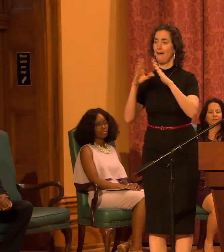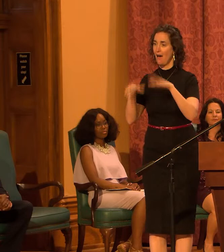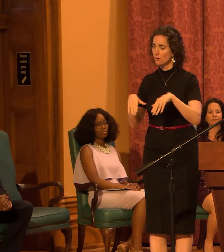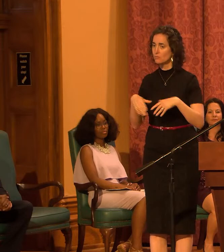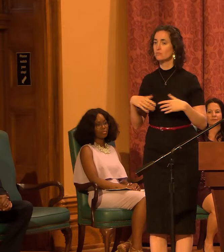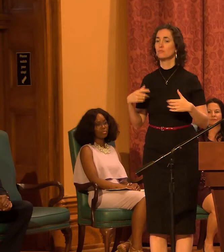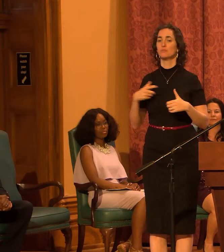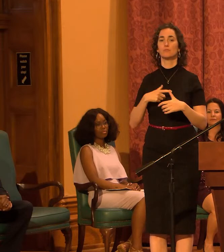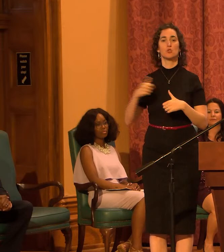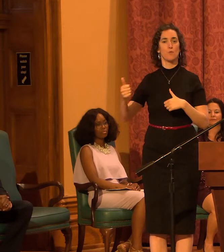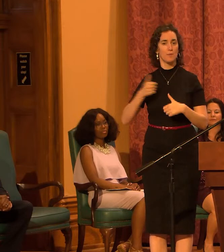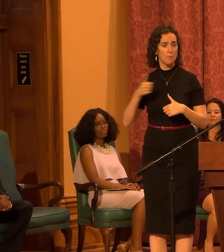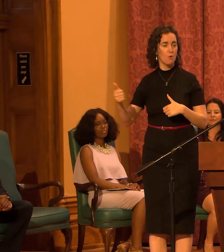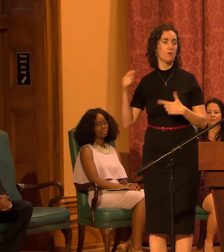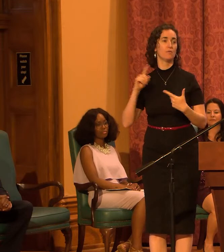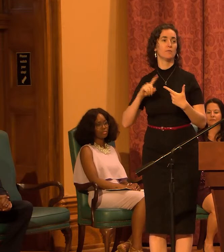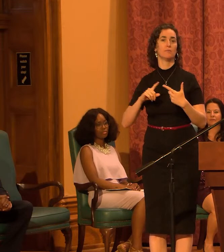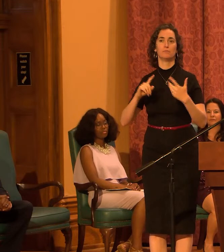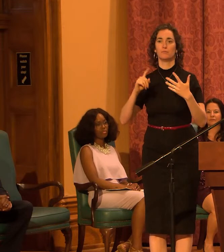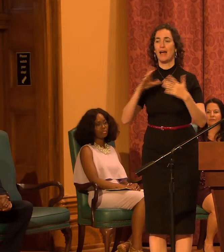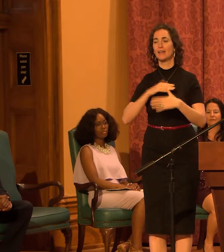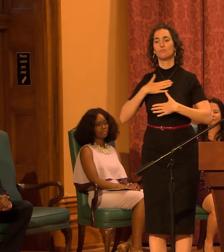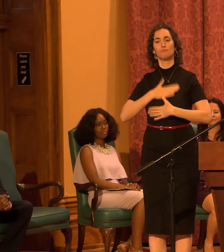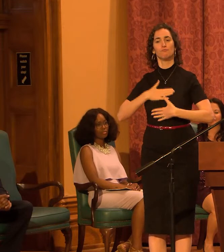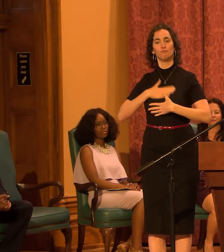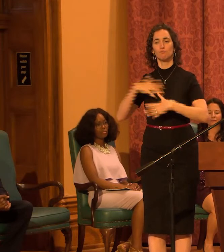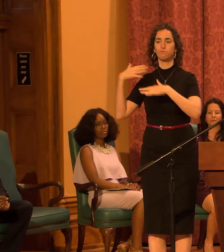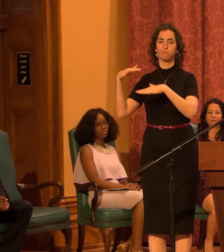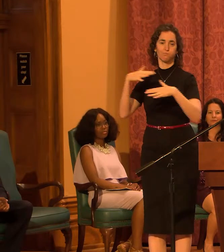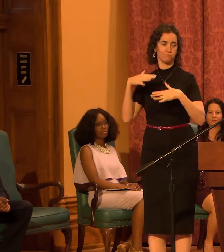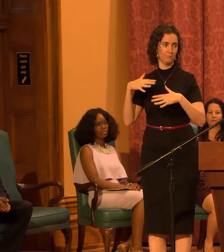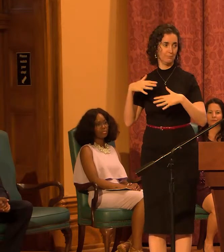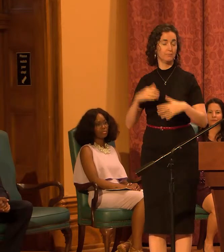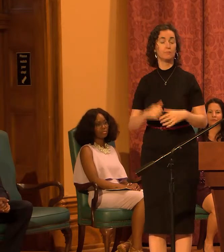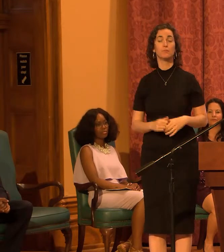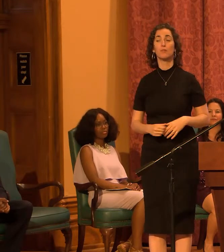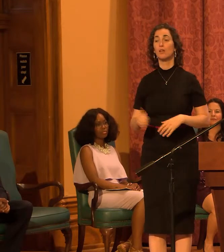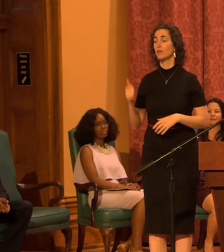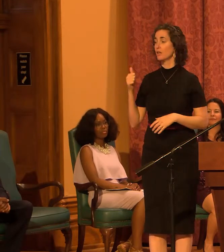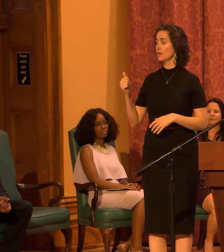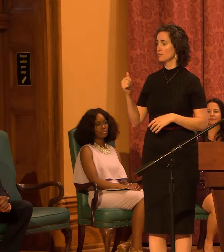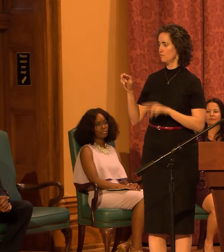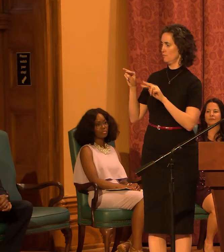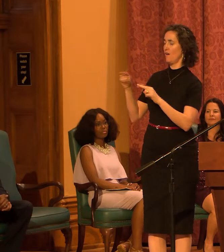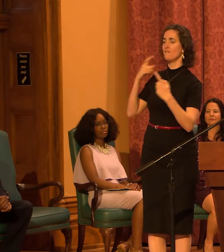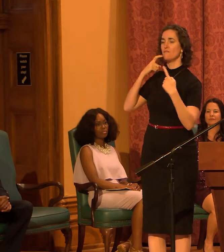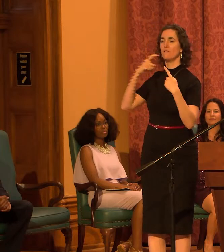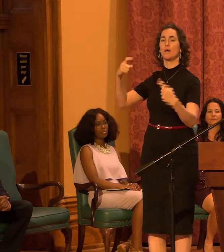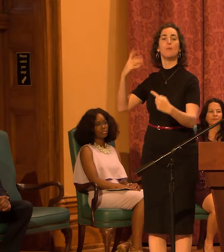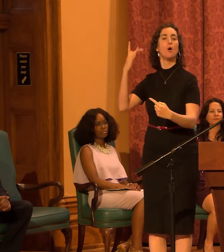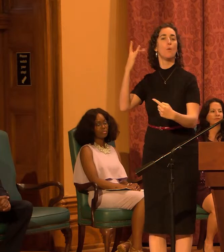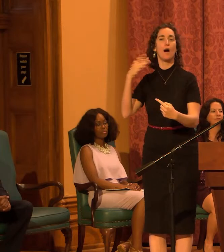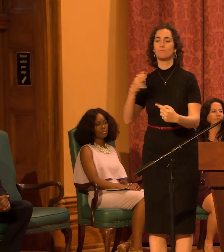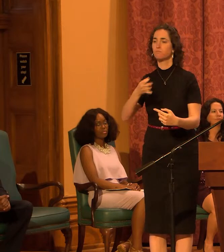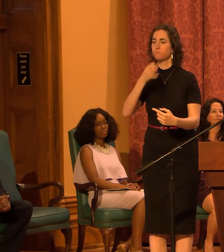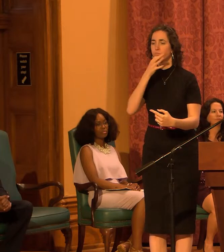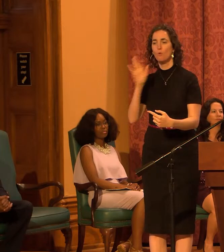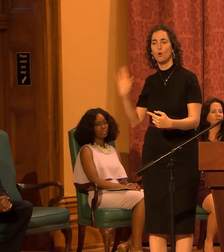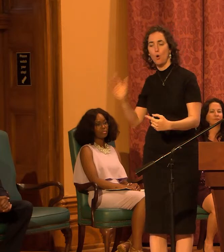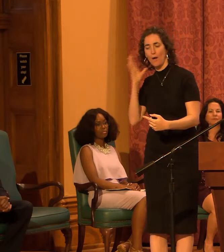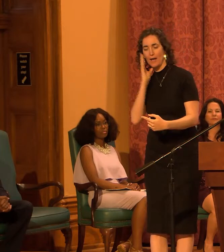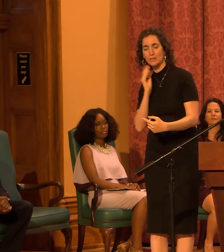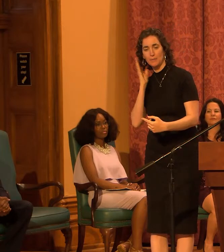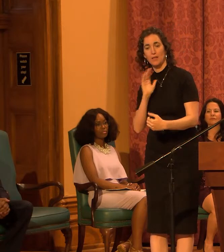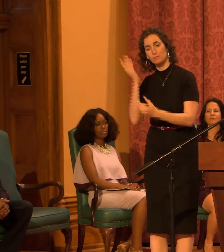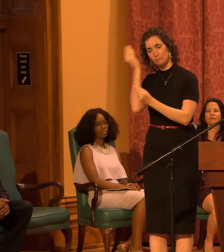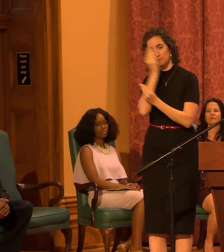housing, transportation, and recreation. She was known for her ability to share her